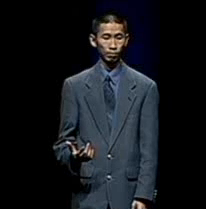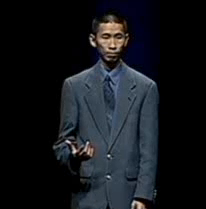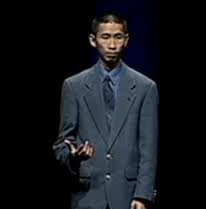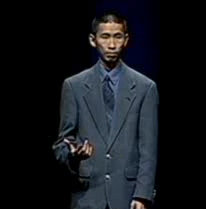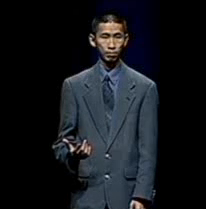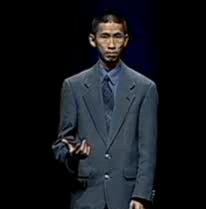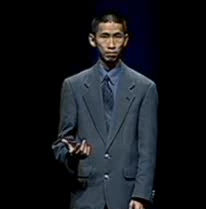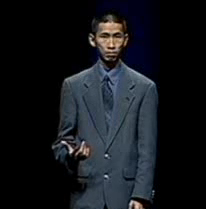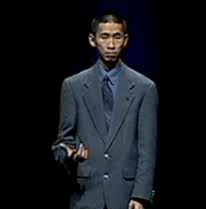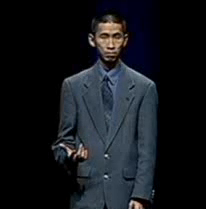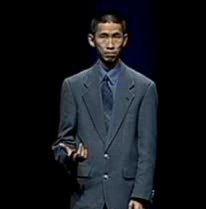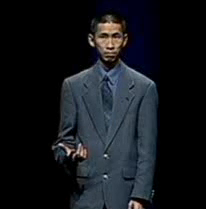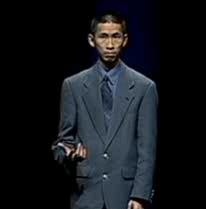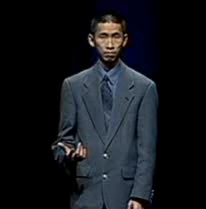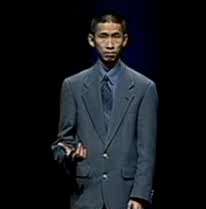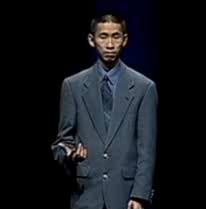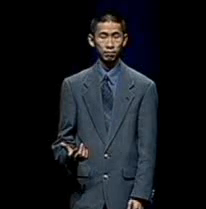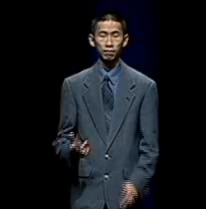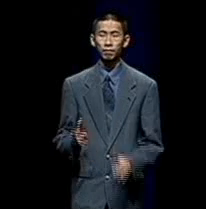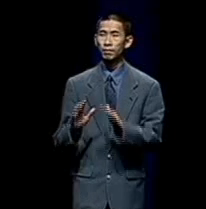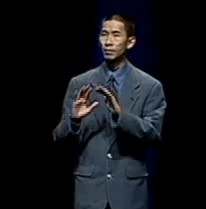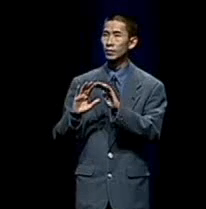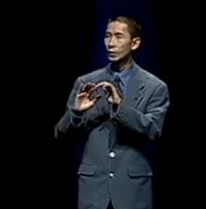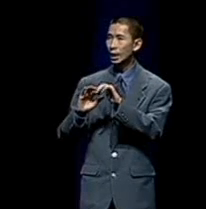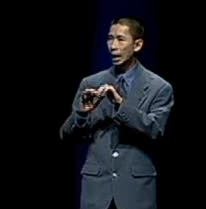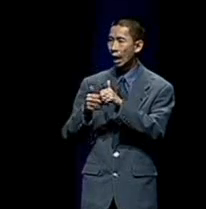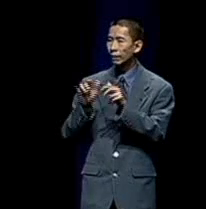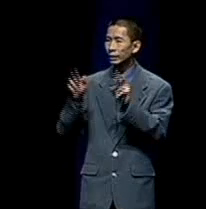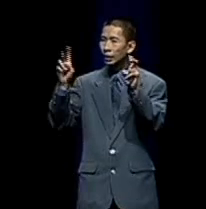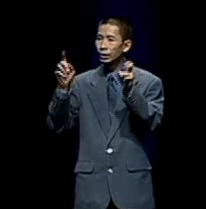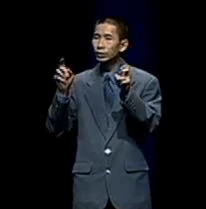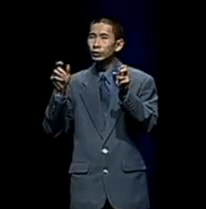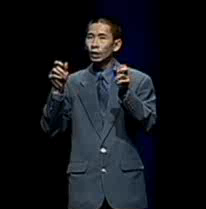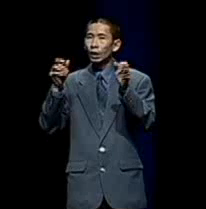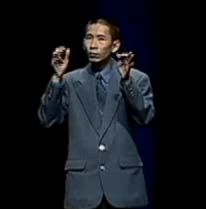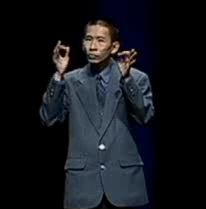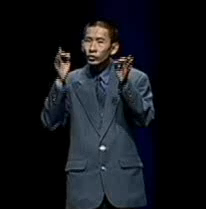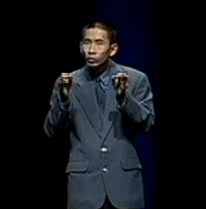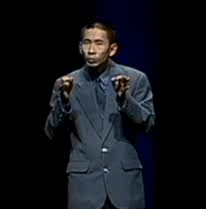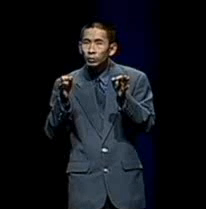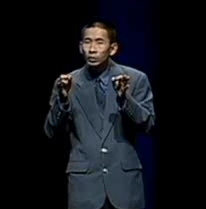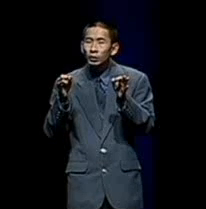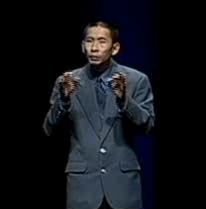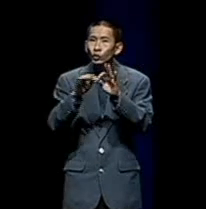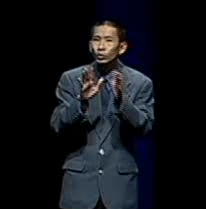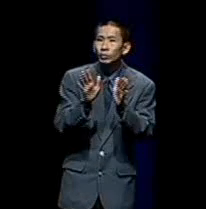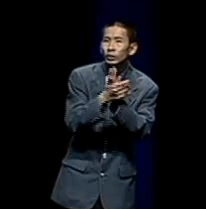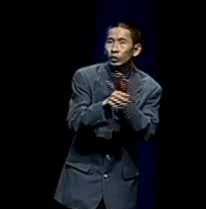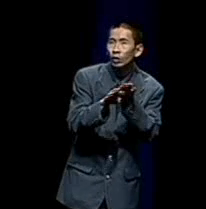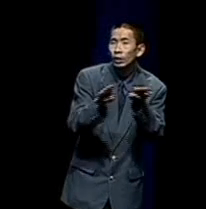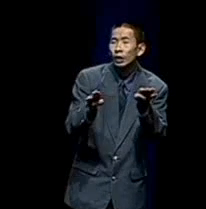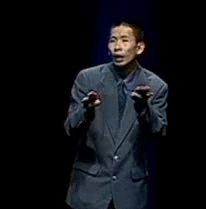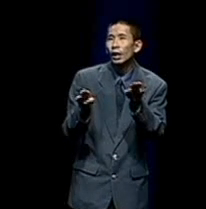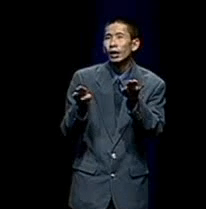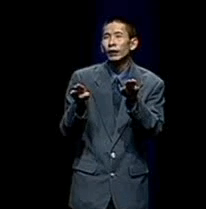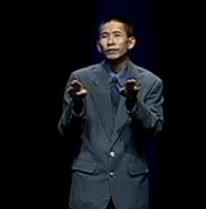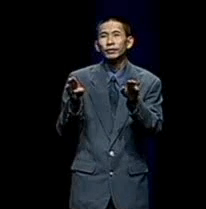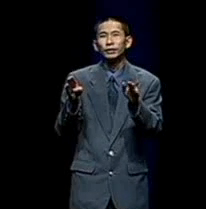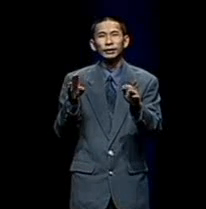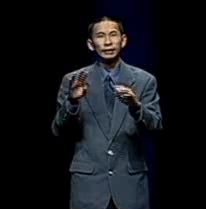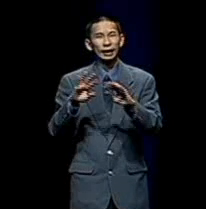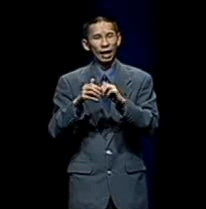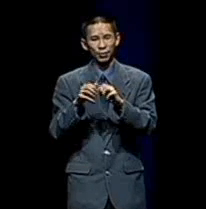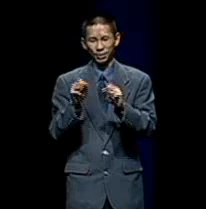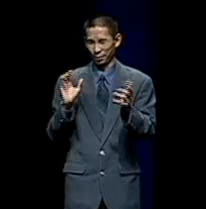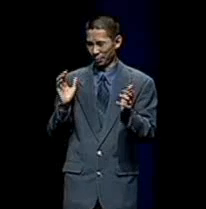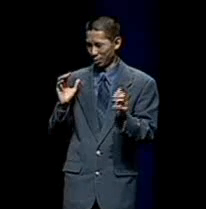how has the issue of determining how to compare interpreters' skill levels with old certifications versus new